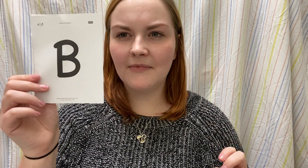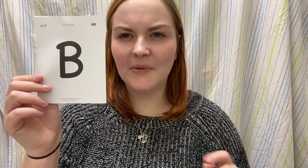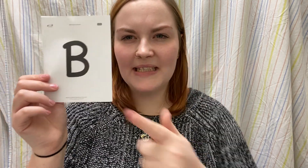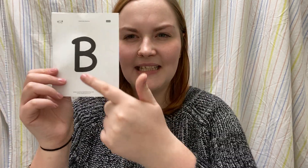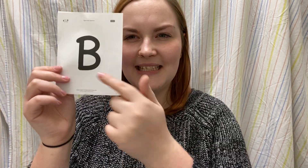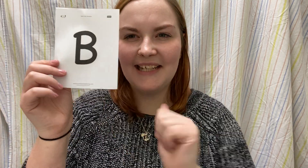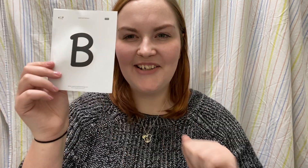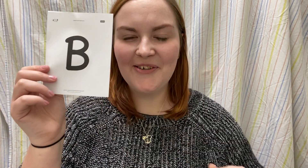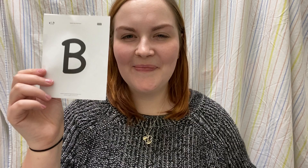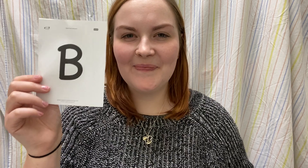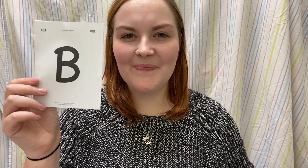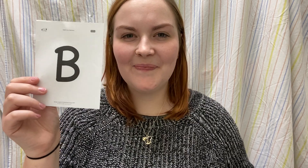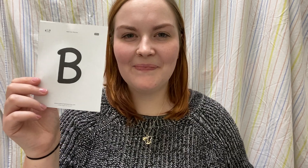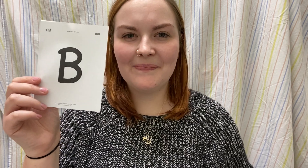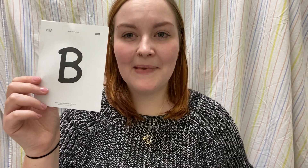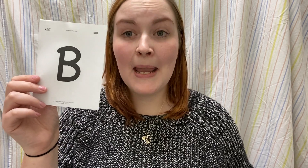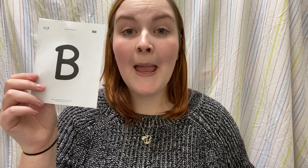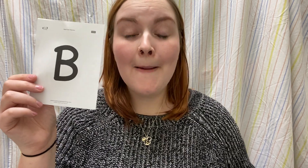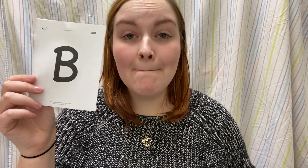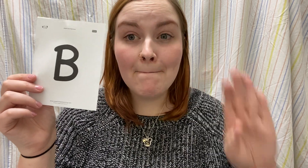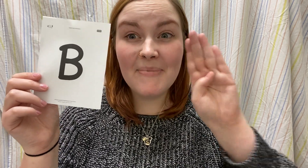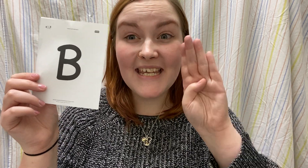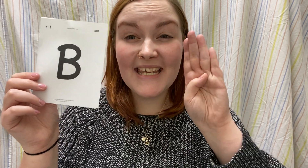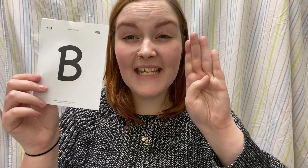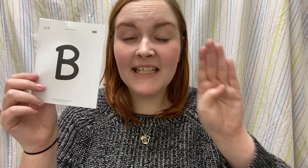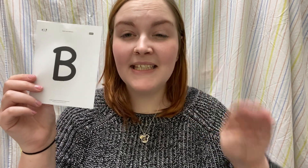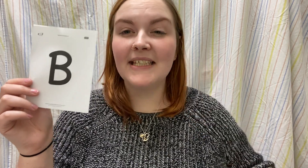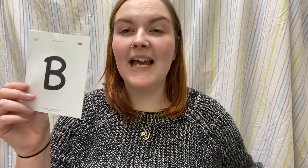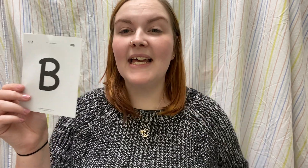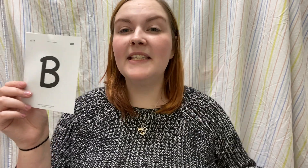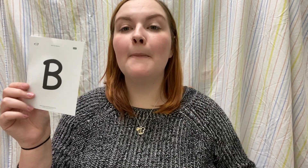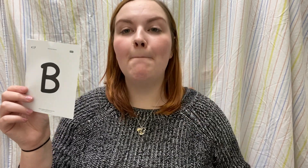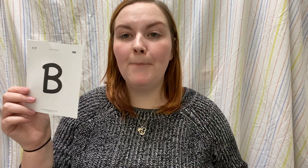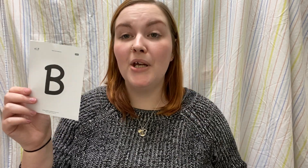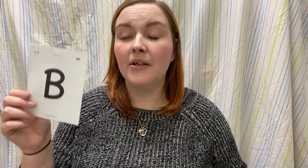What's this letter? B says B.